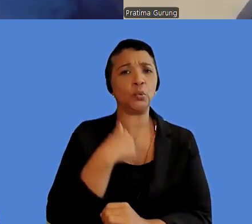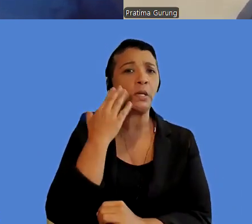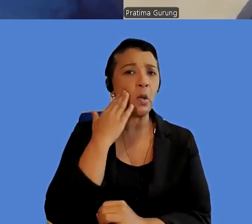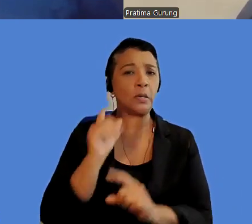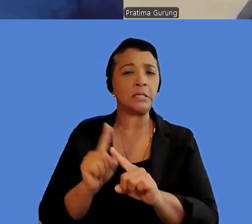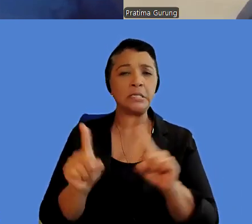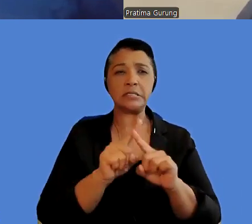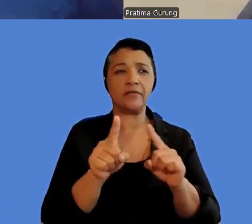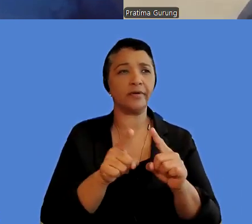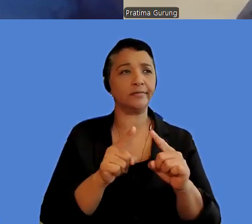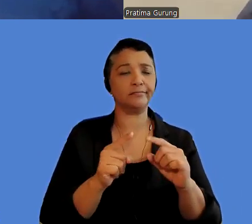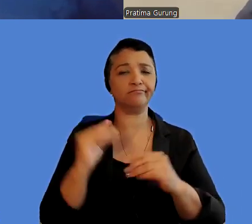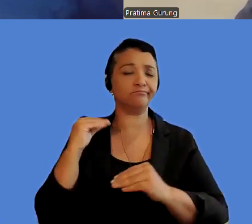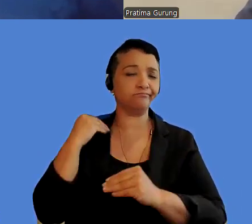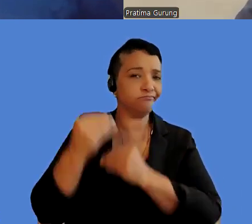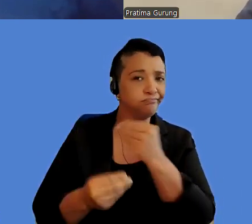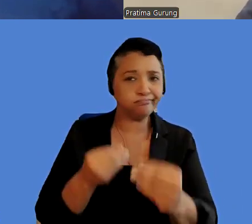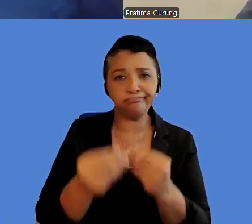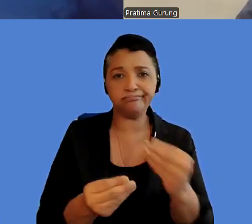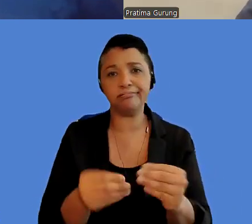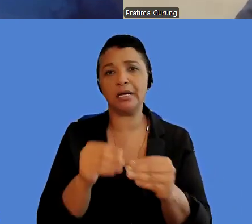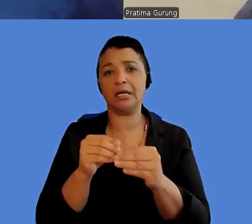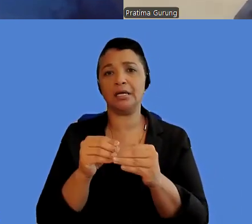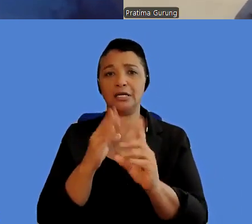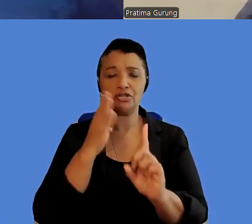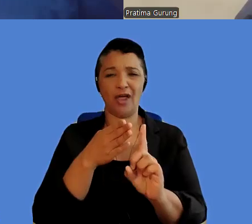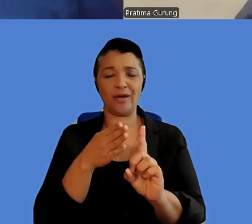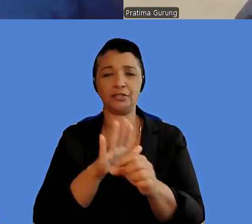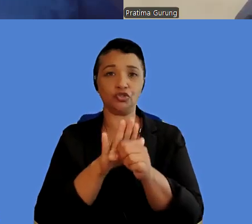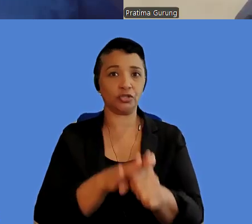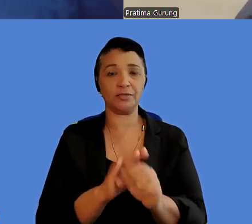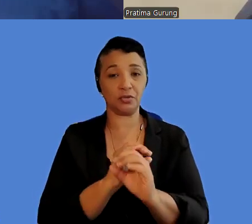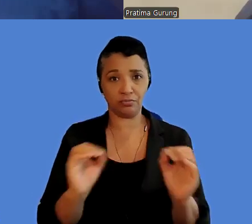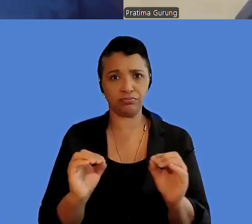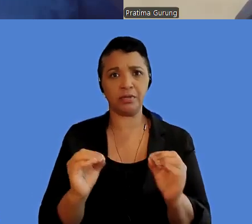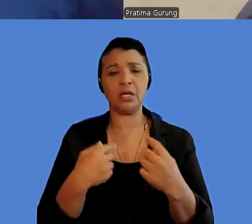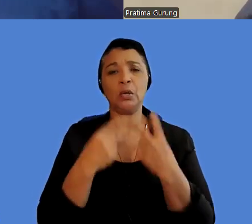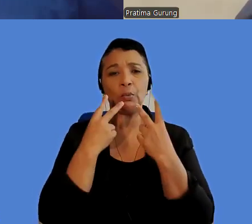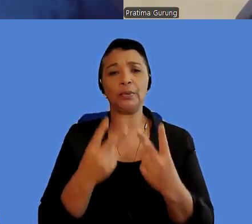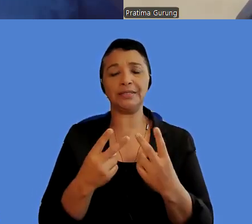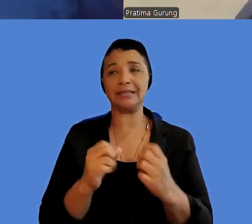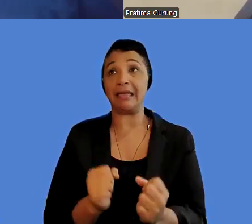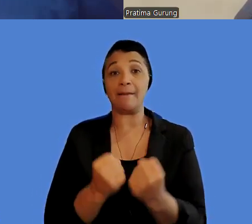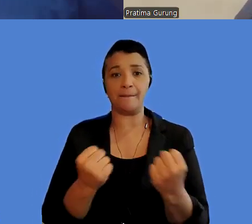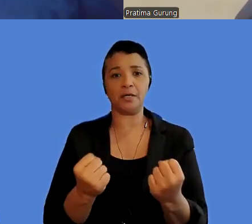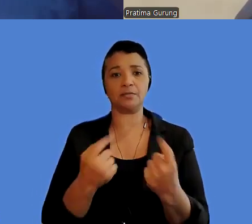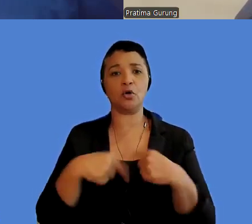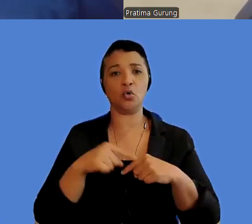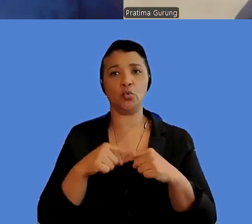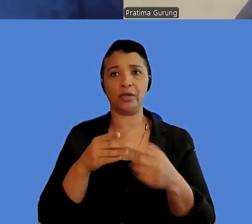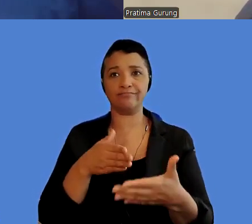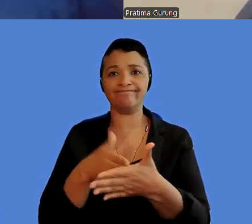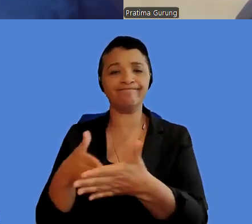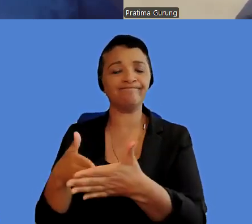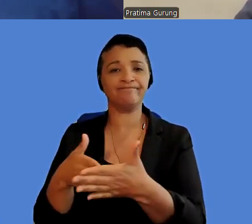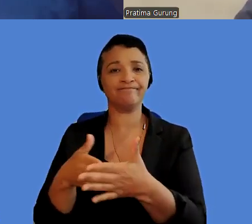structural, historical, and indirect discriminations, we are not able to be registered. We are not able